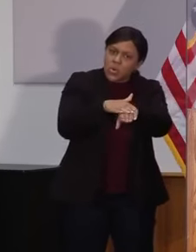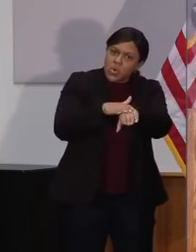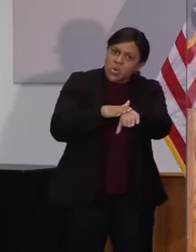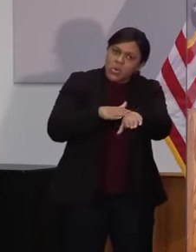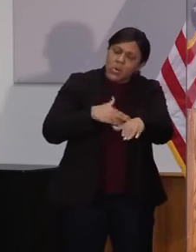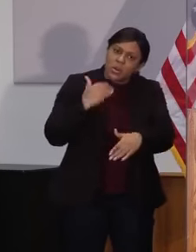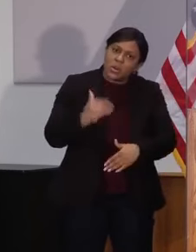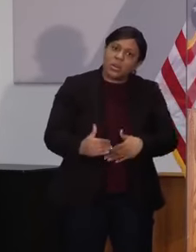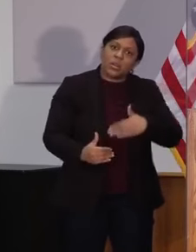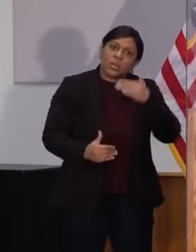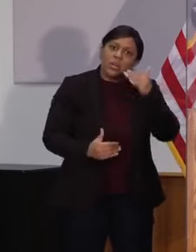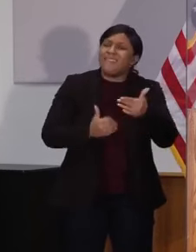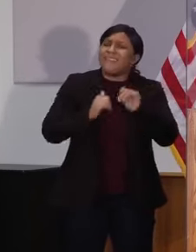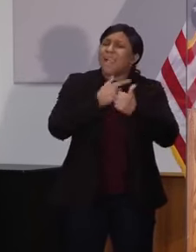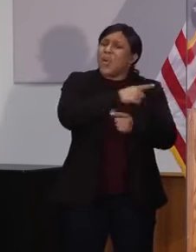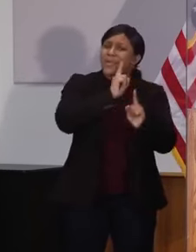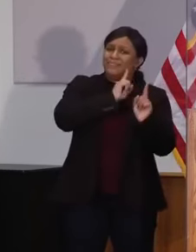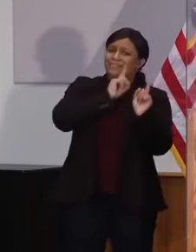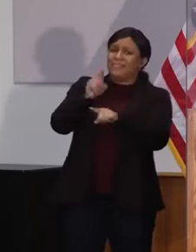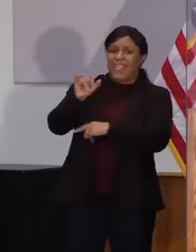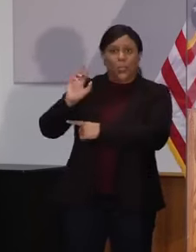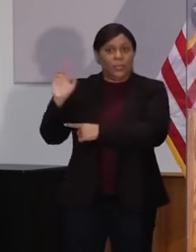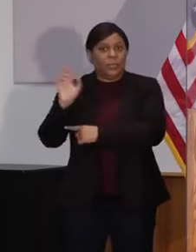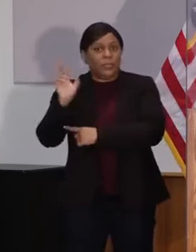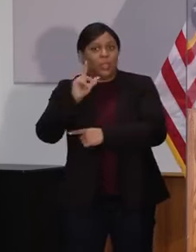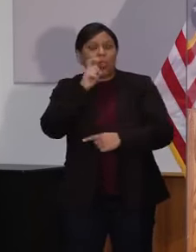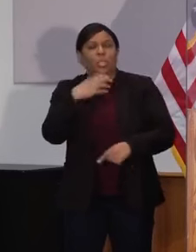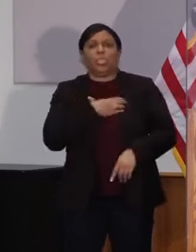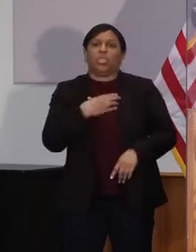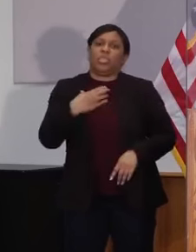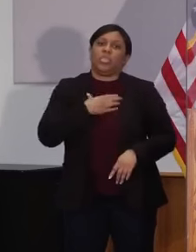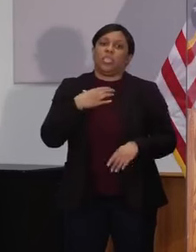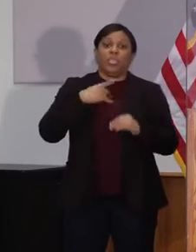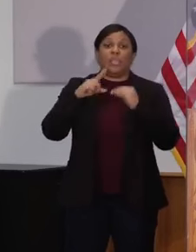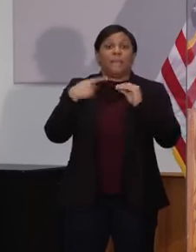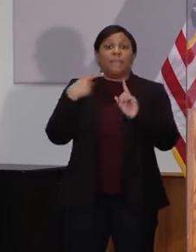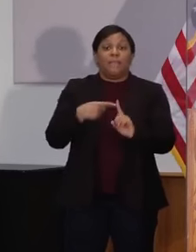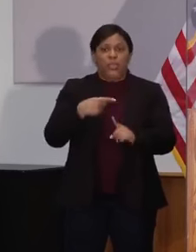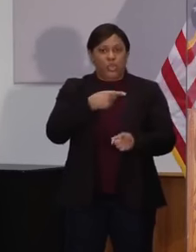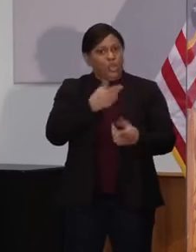Republicans who are quibbling and having issues with this ask currently?